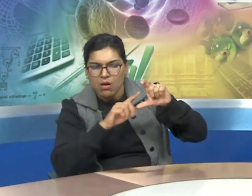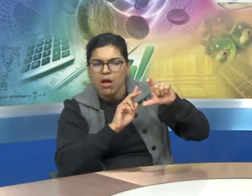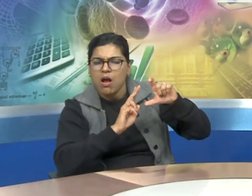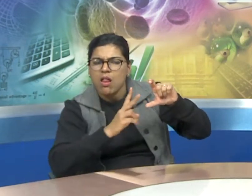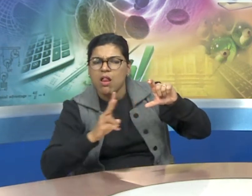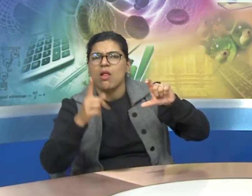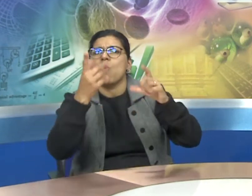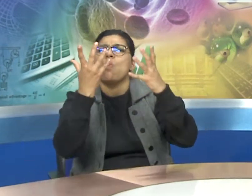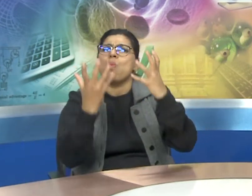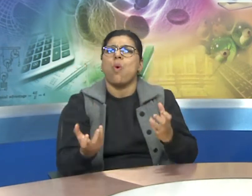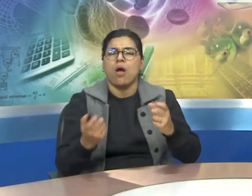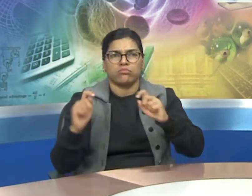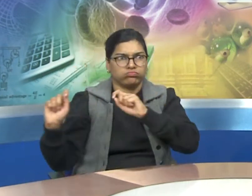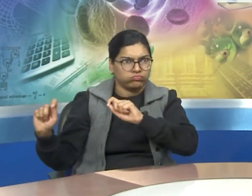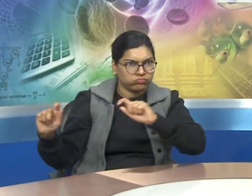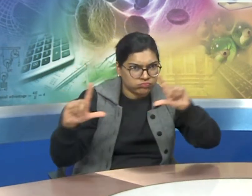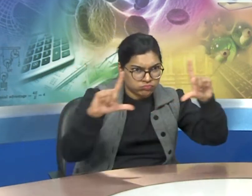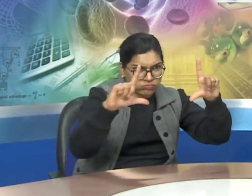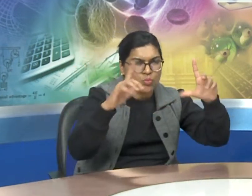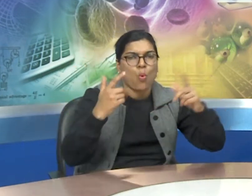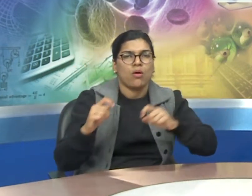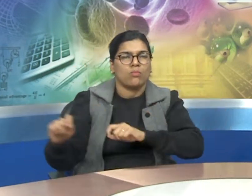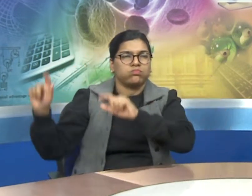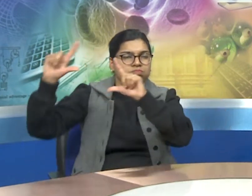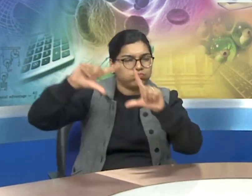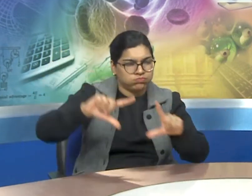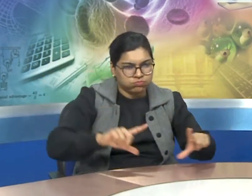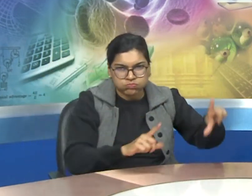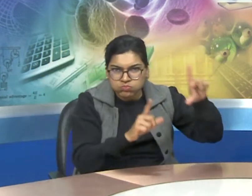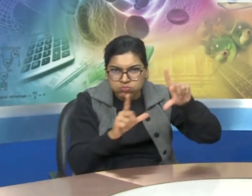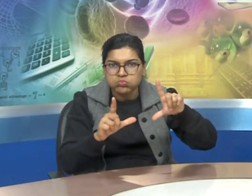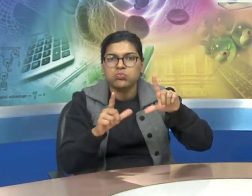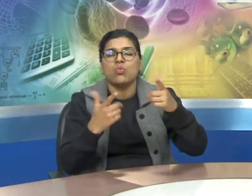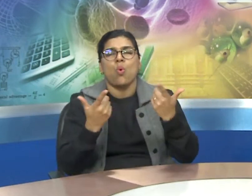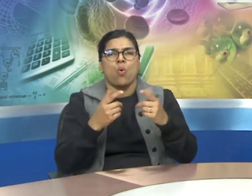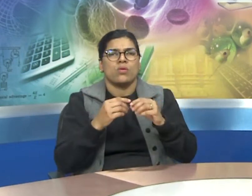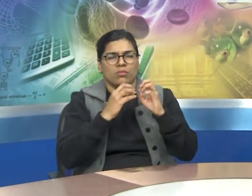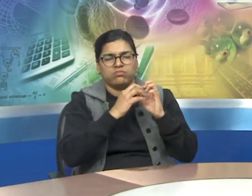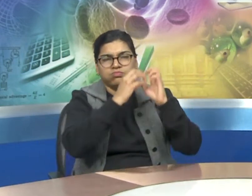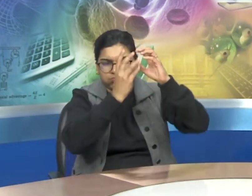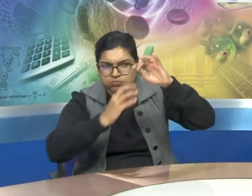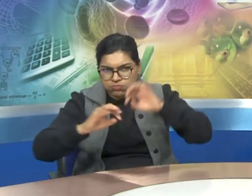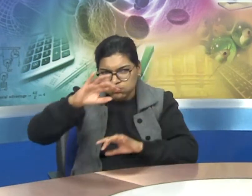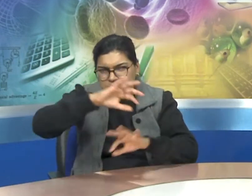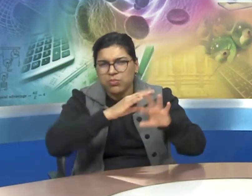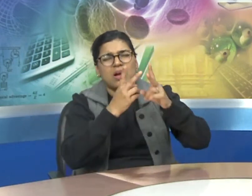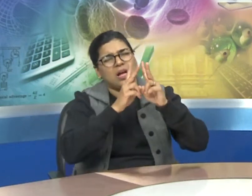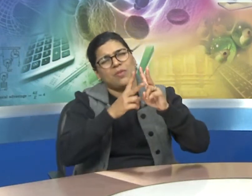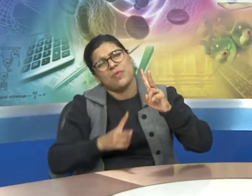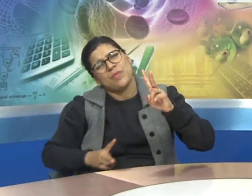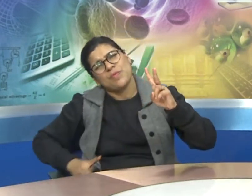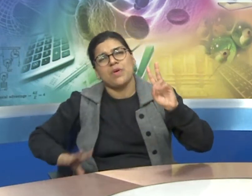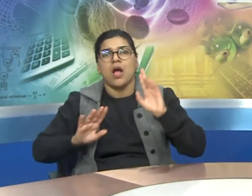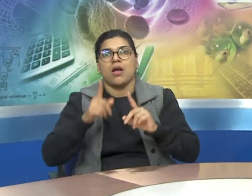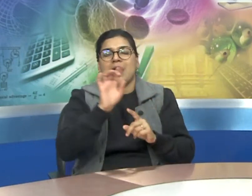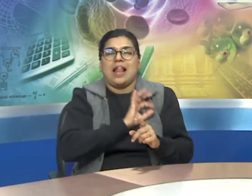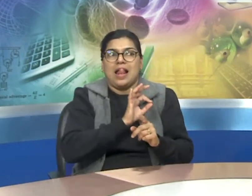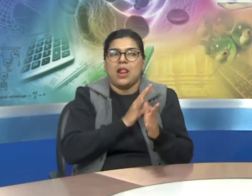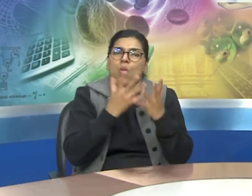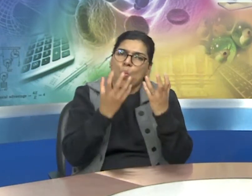animation slide option. So there are different options available and different types of movements from right to left, from left to right,